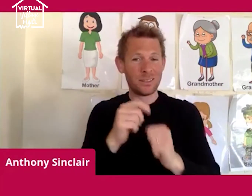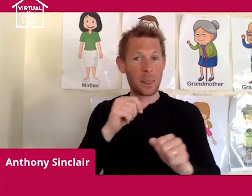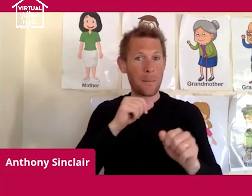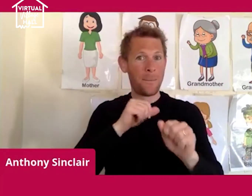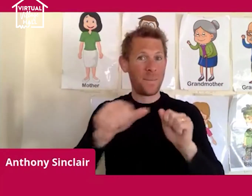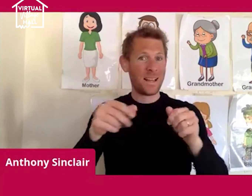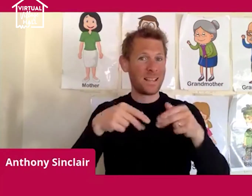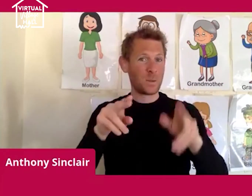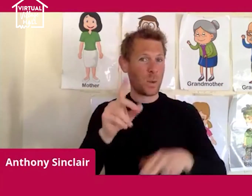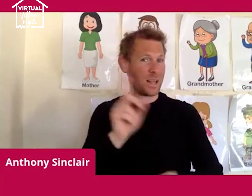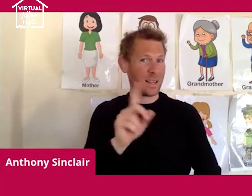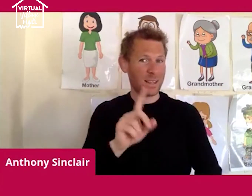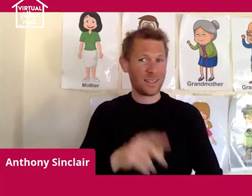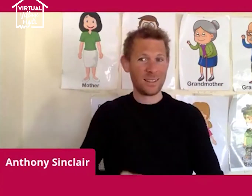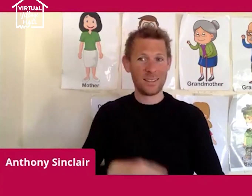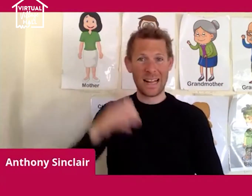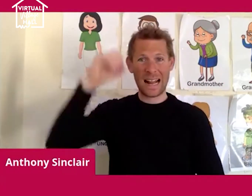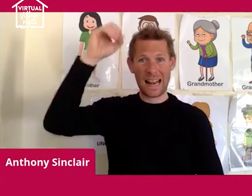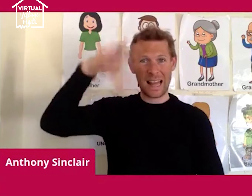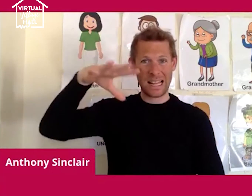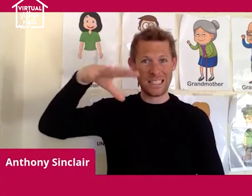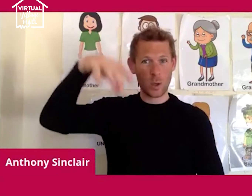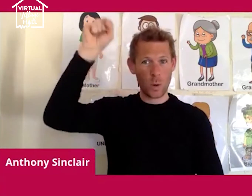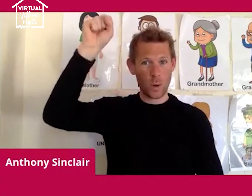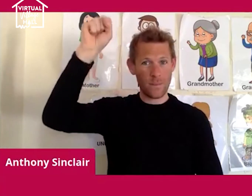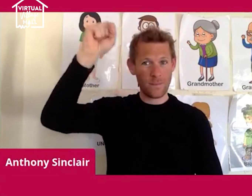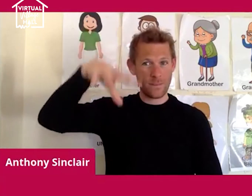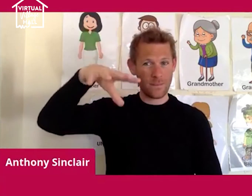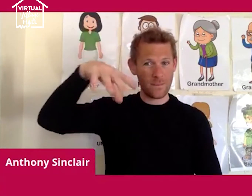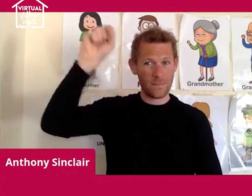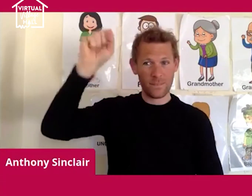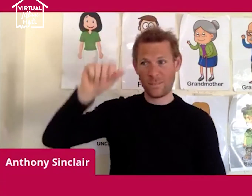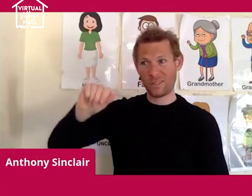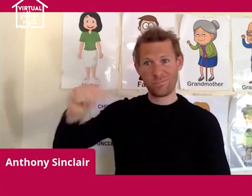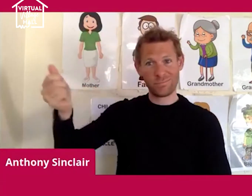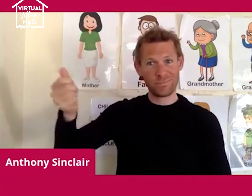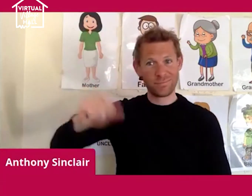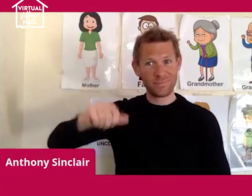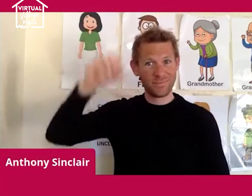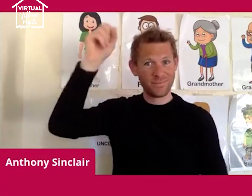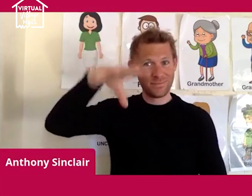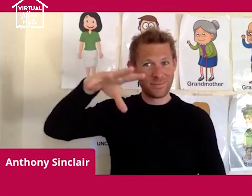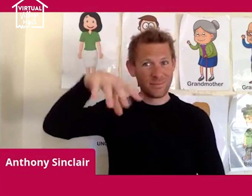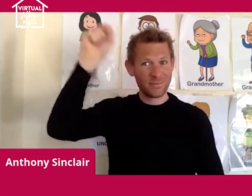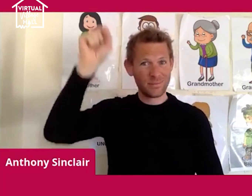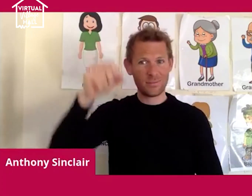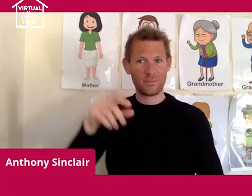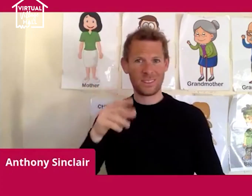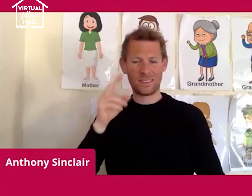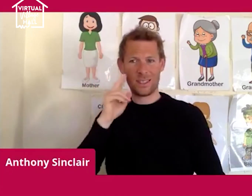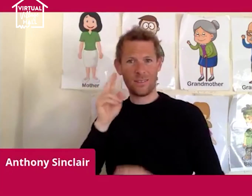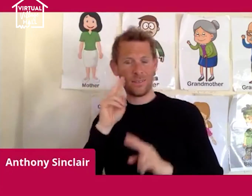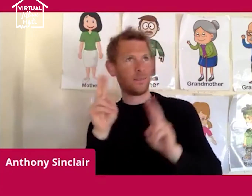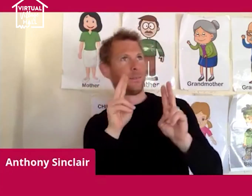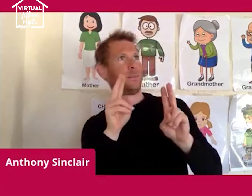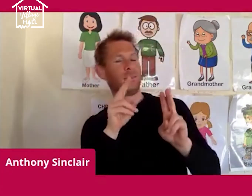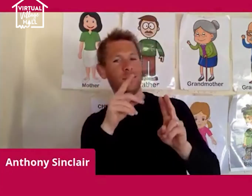at the same time can be really hard. So the best way is to flash the lights on and off a couple of times, on and off, or on and off, on and